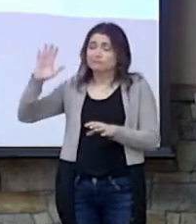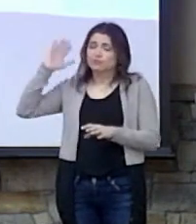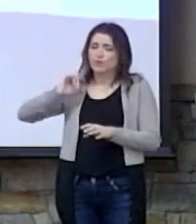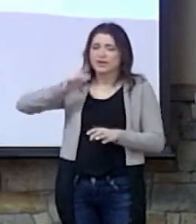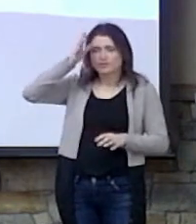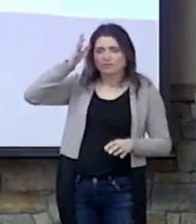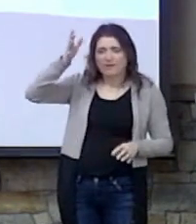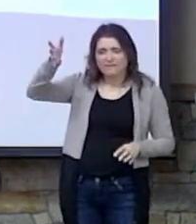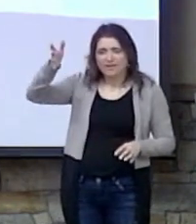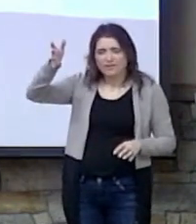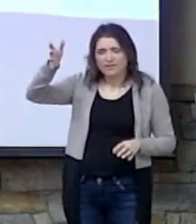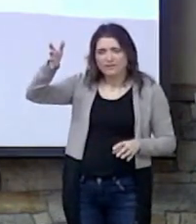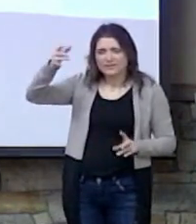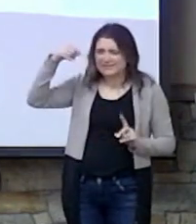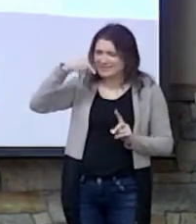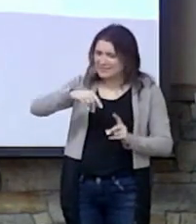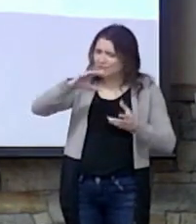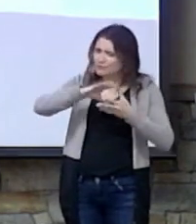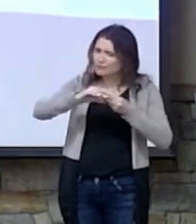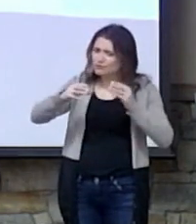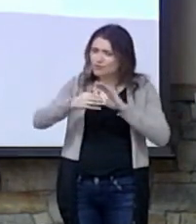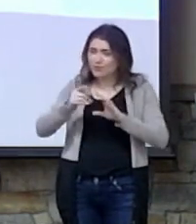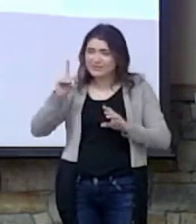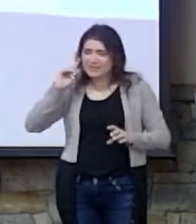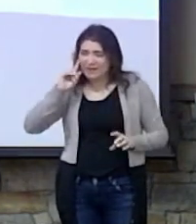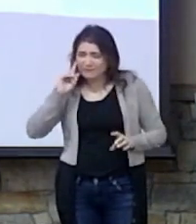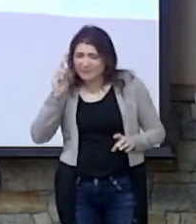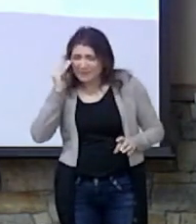this story sound remotely familiar?